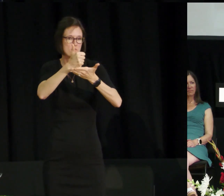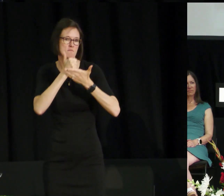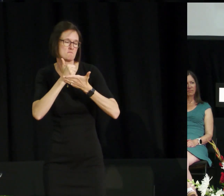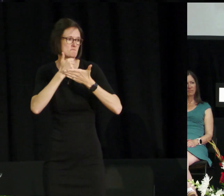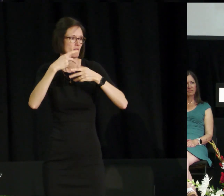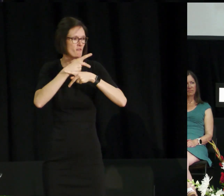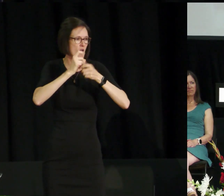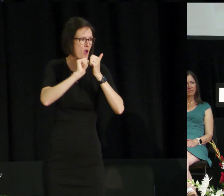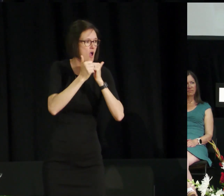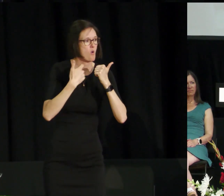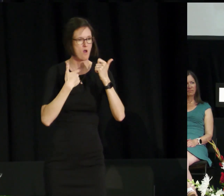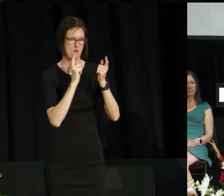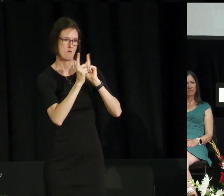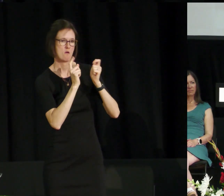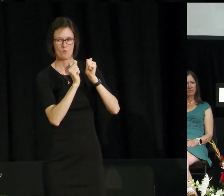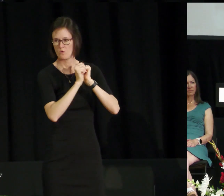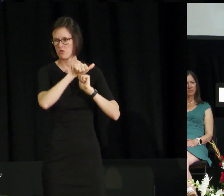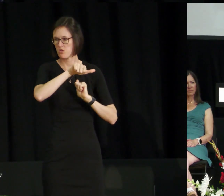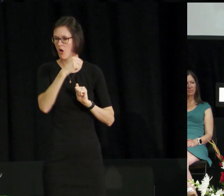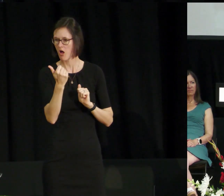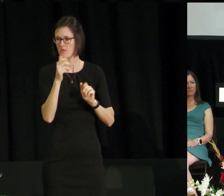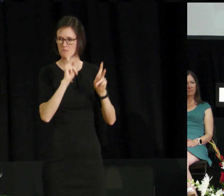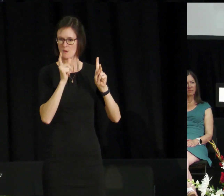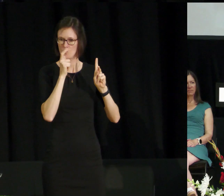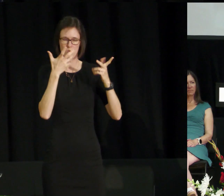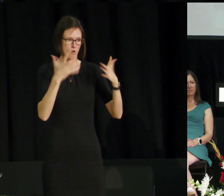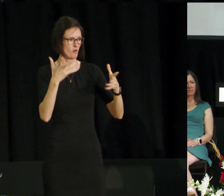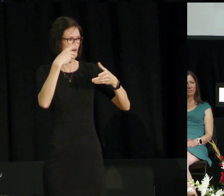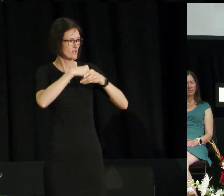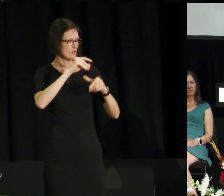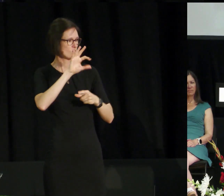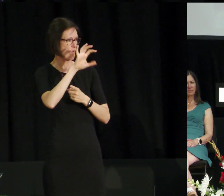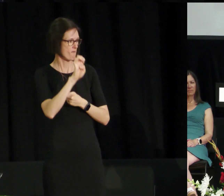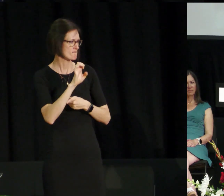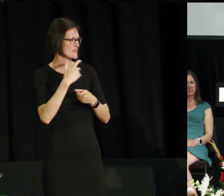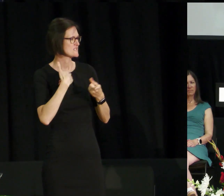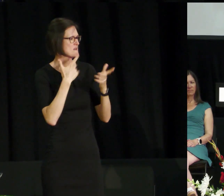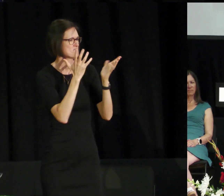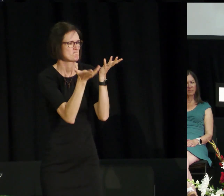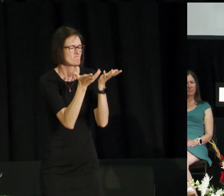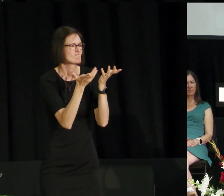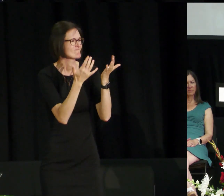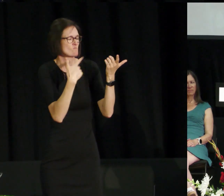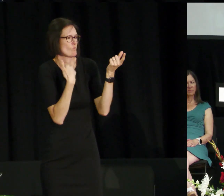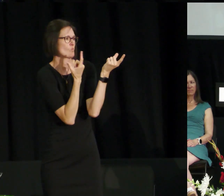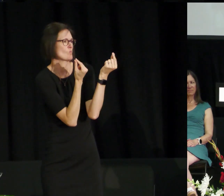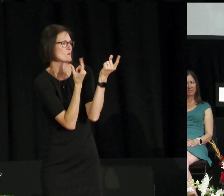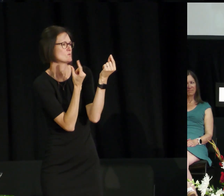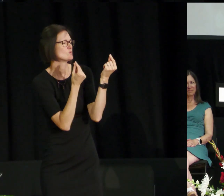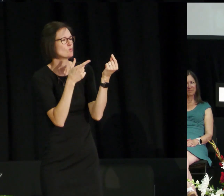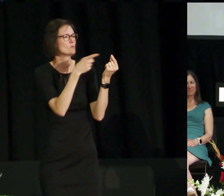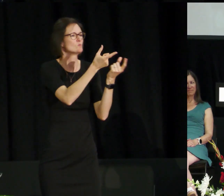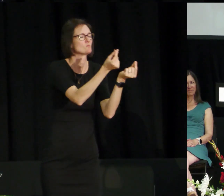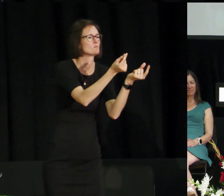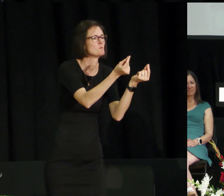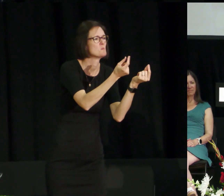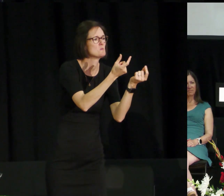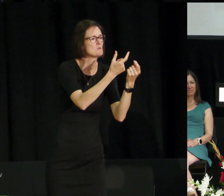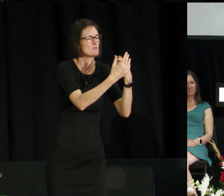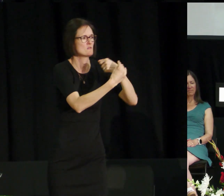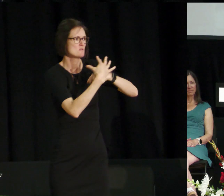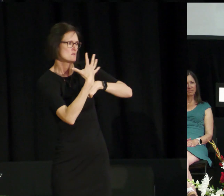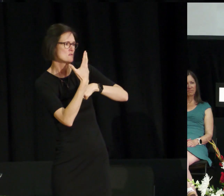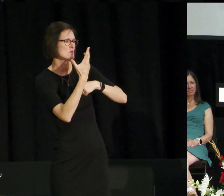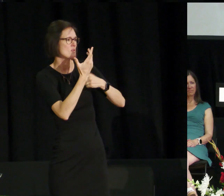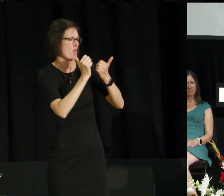And said Okay How do I do it What are your What's your feedback What are your recommendations And I did